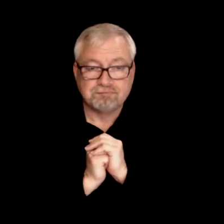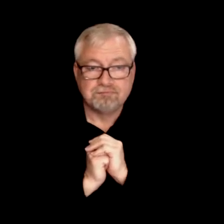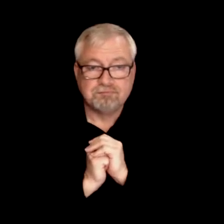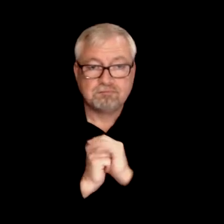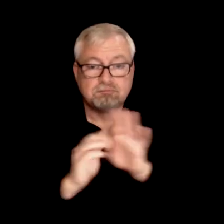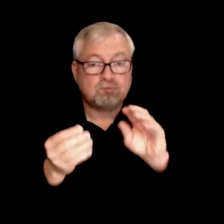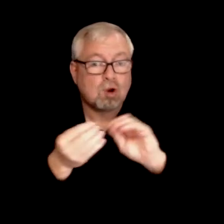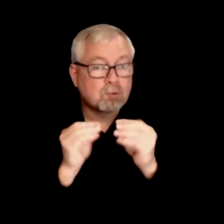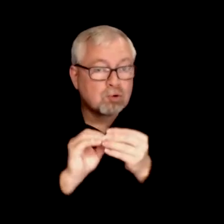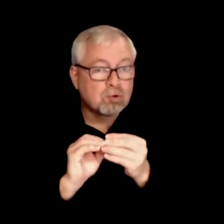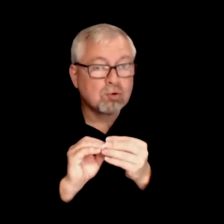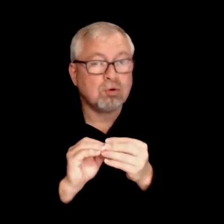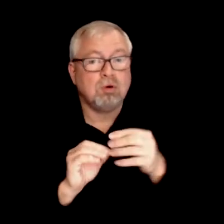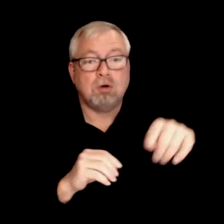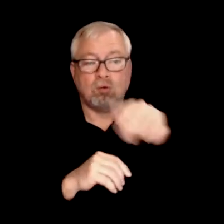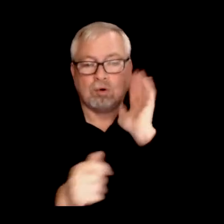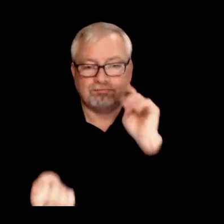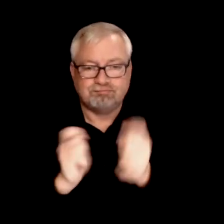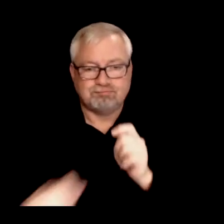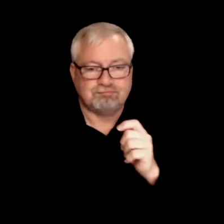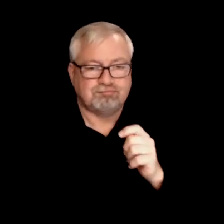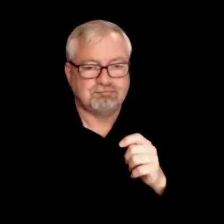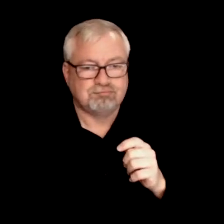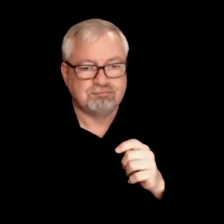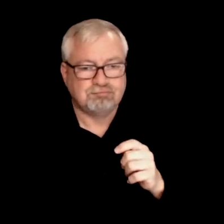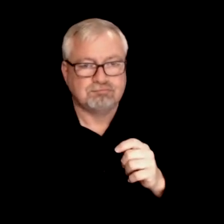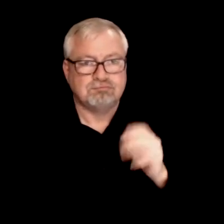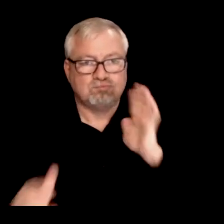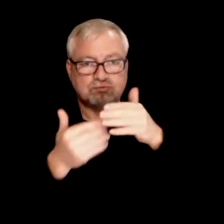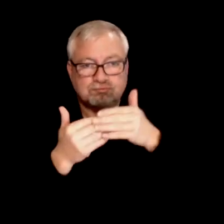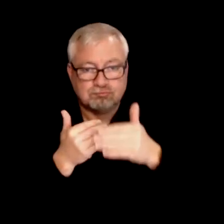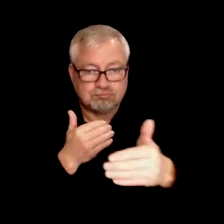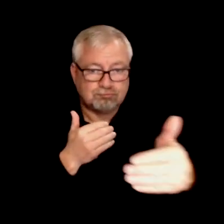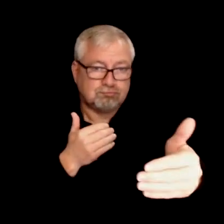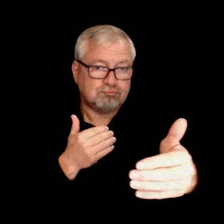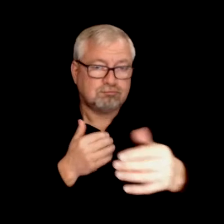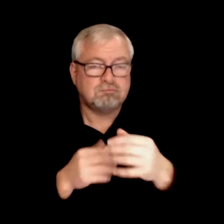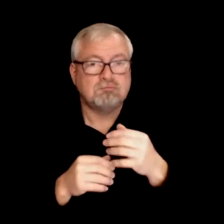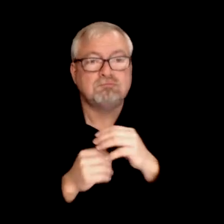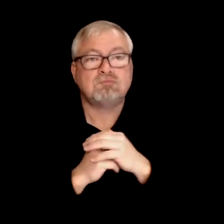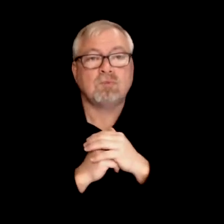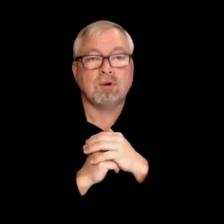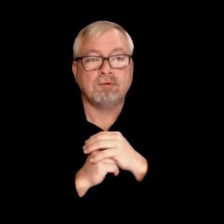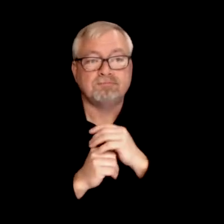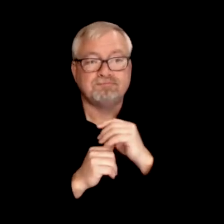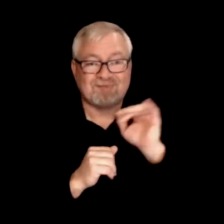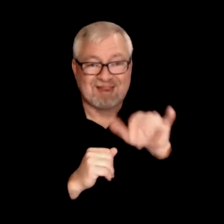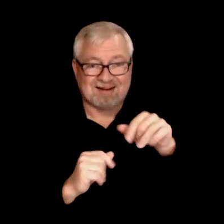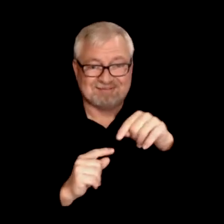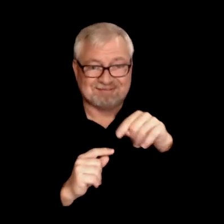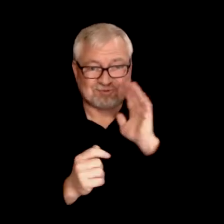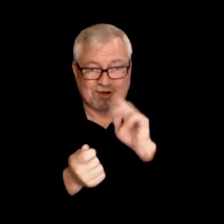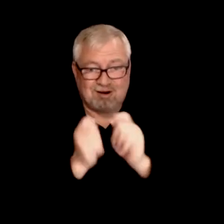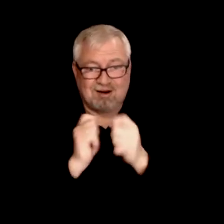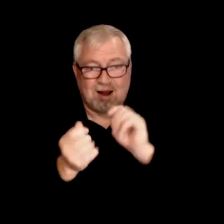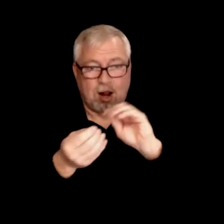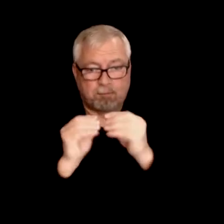given. We get weekly allotments, and so that will be less likely to change. For